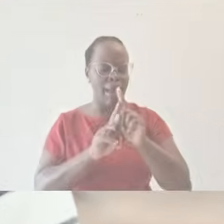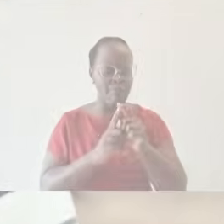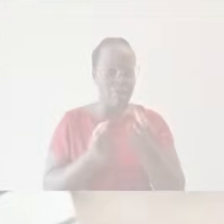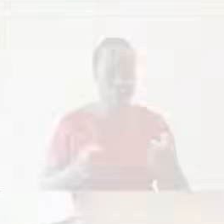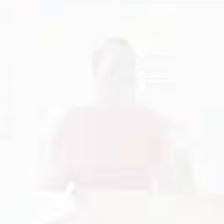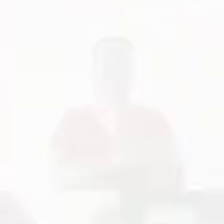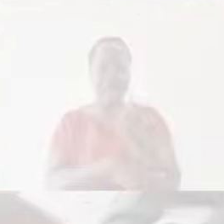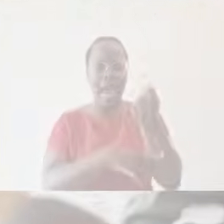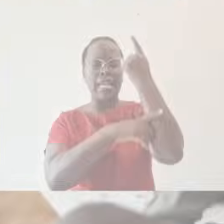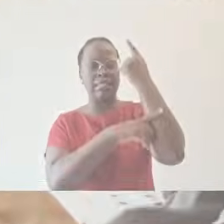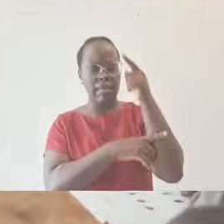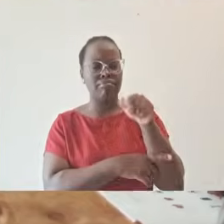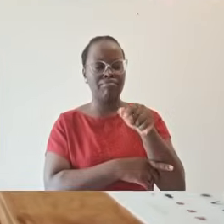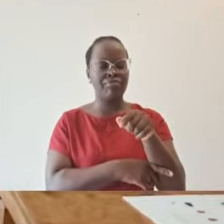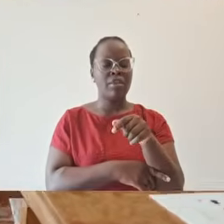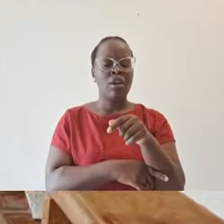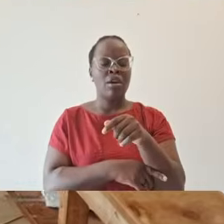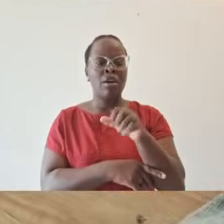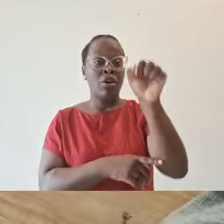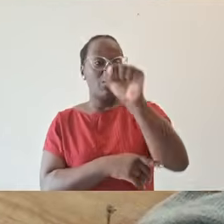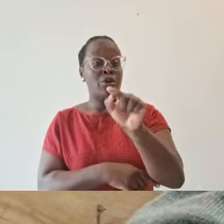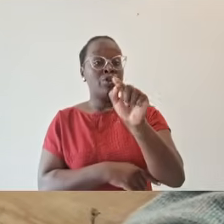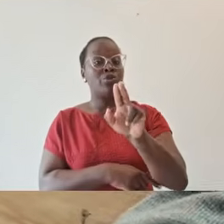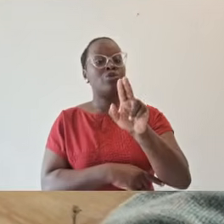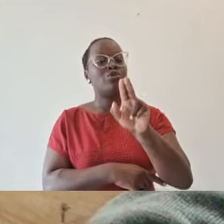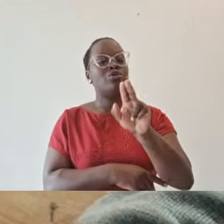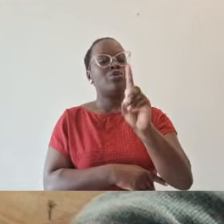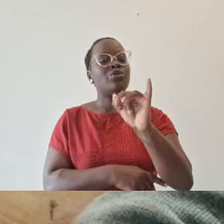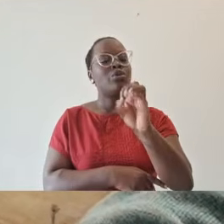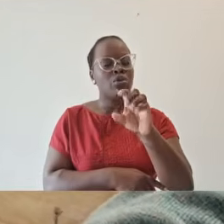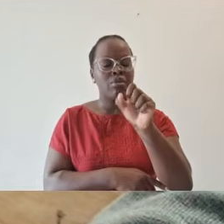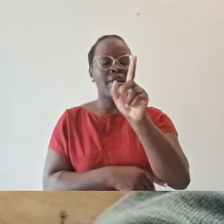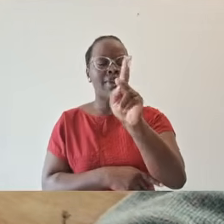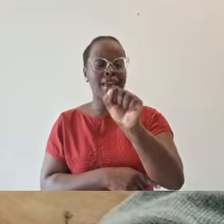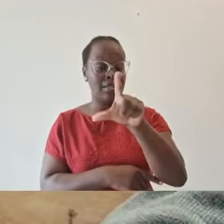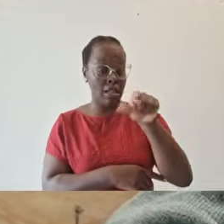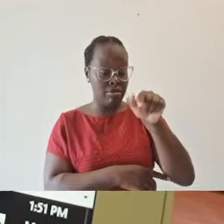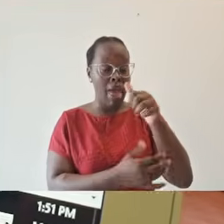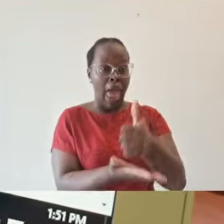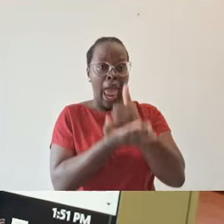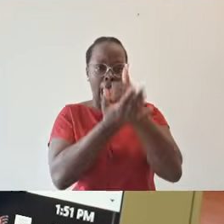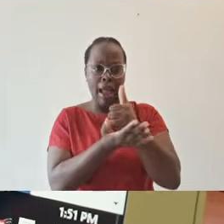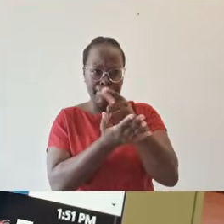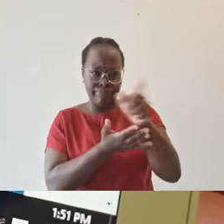curriculum. Studio KSL, an innovation by eKitabu, is addressing this challenge by developing accessible digital learning